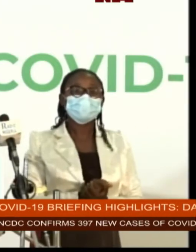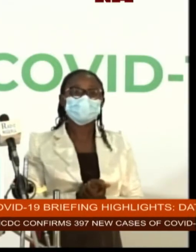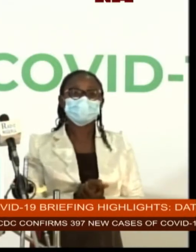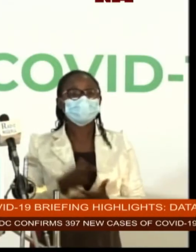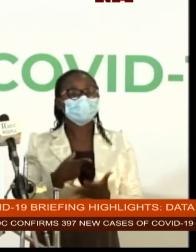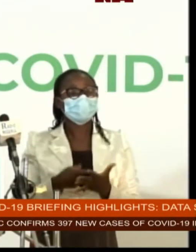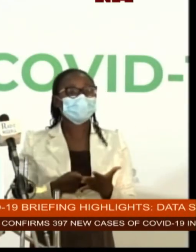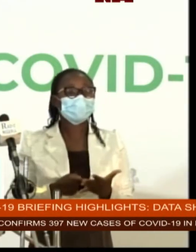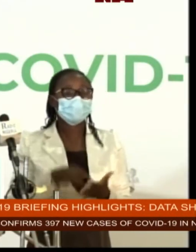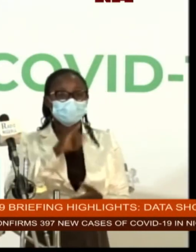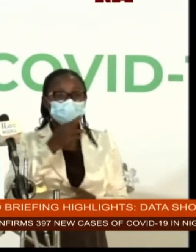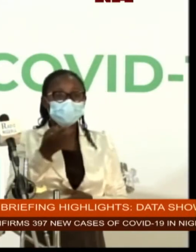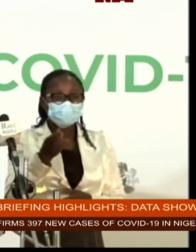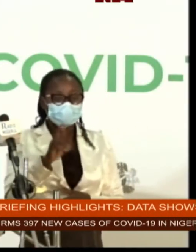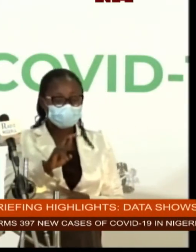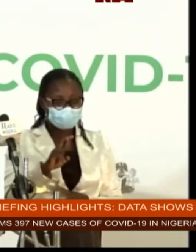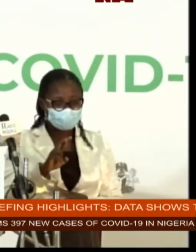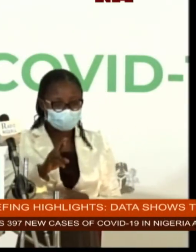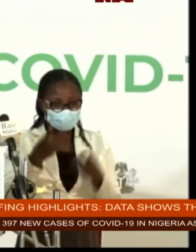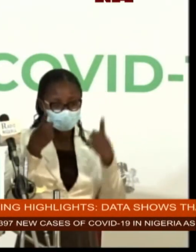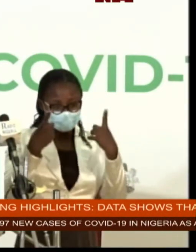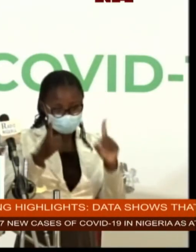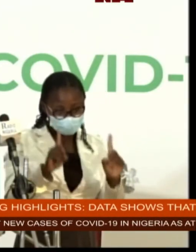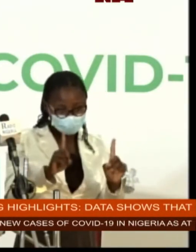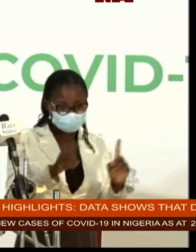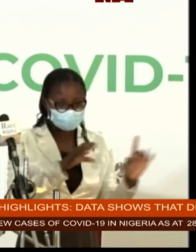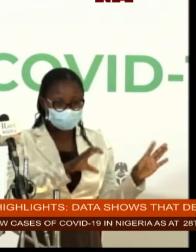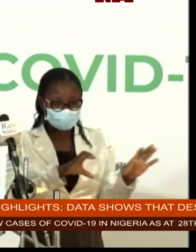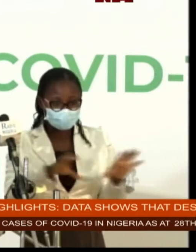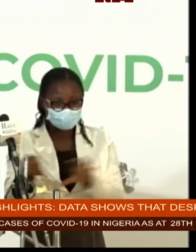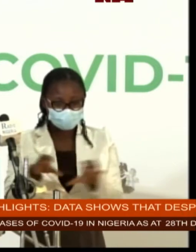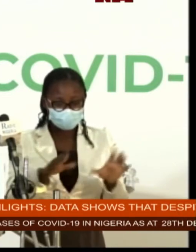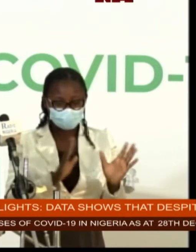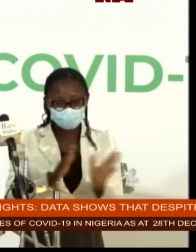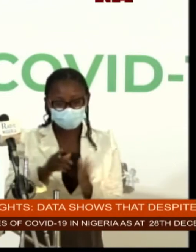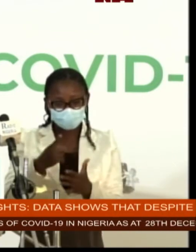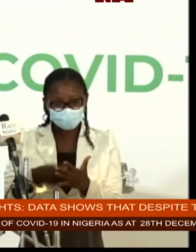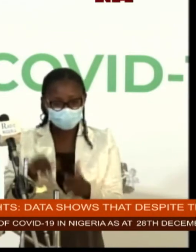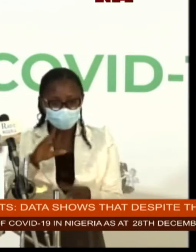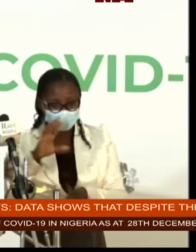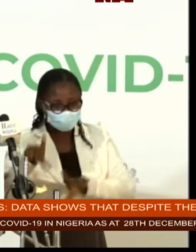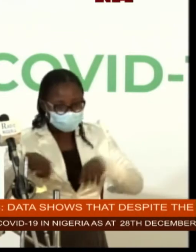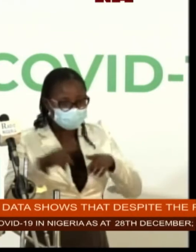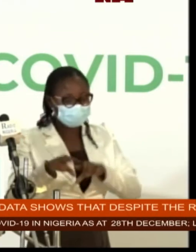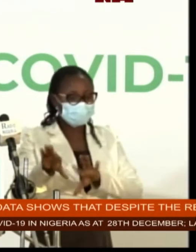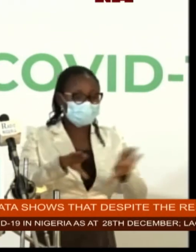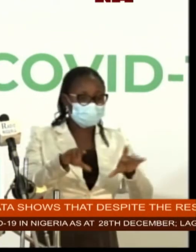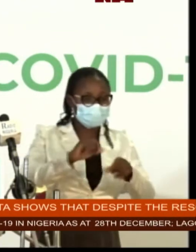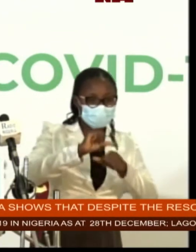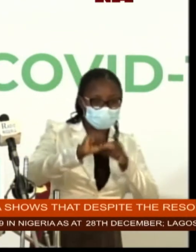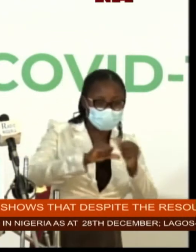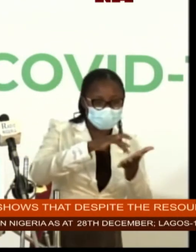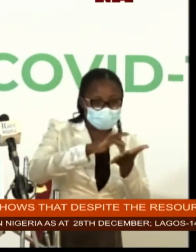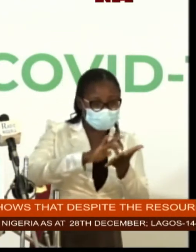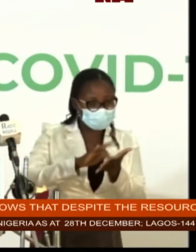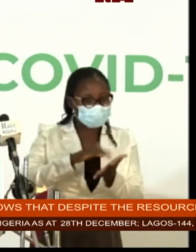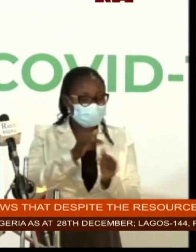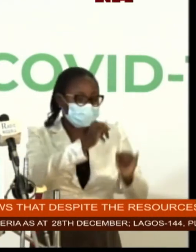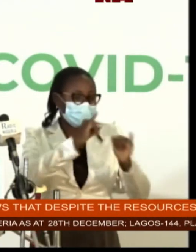What is their incidence action plans? What they are going to do about testing, about treatment, about isolation centers, and the